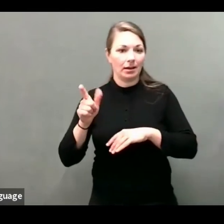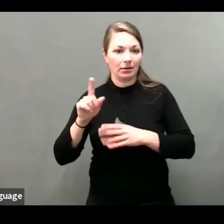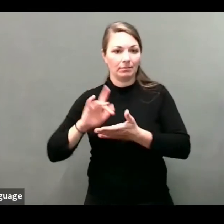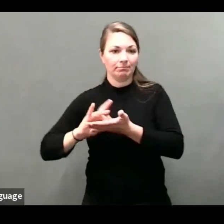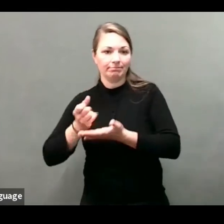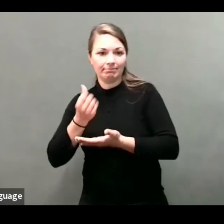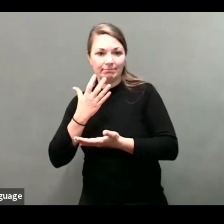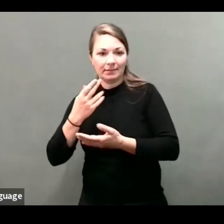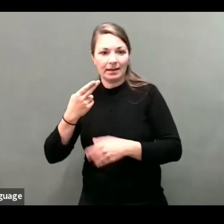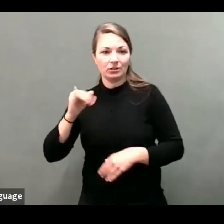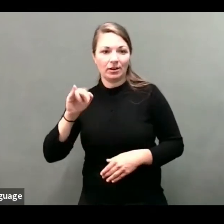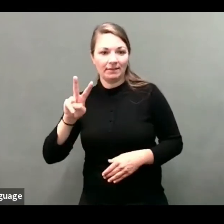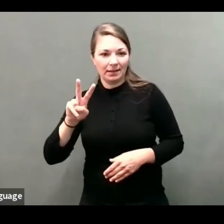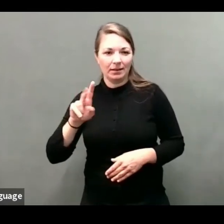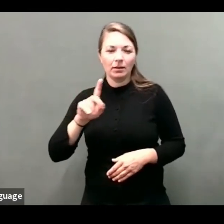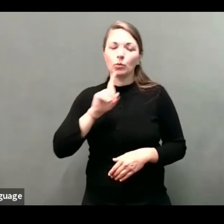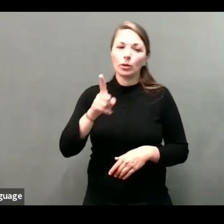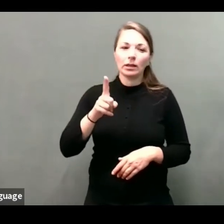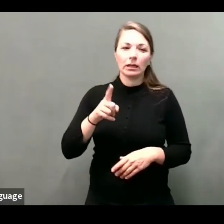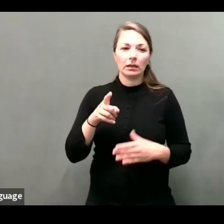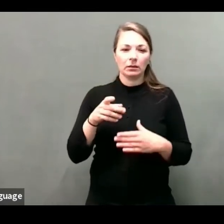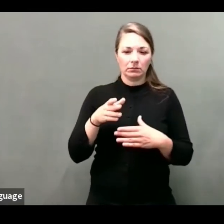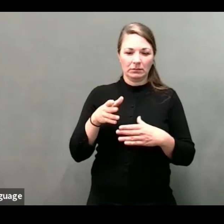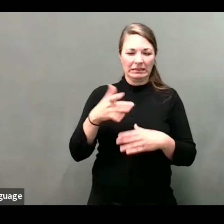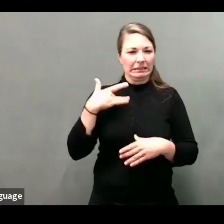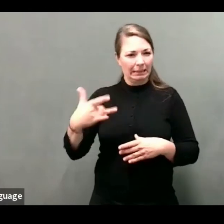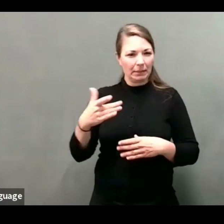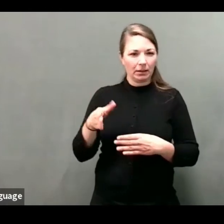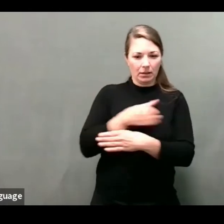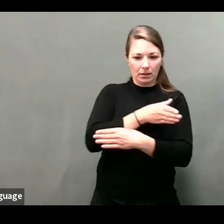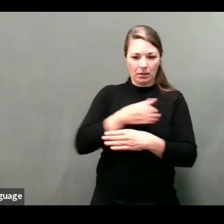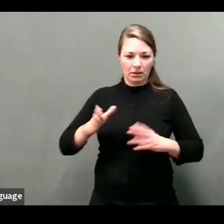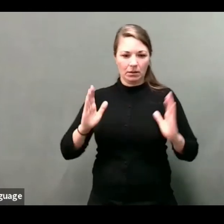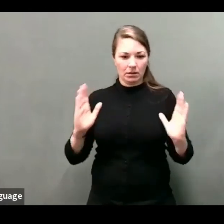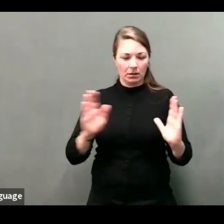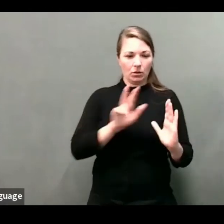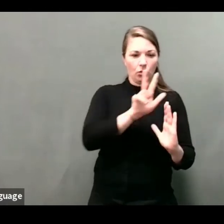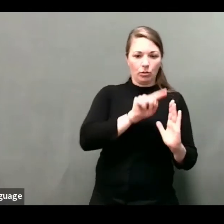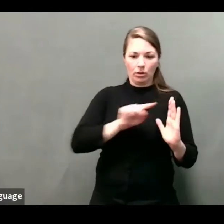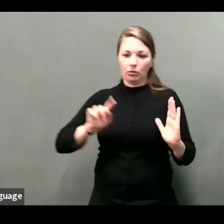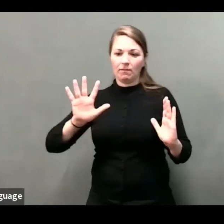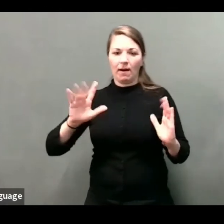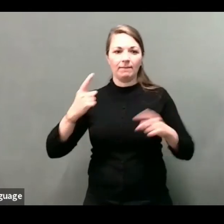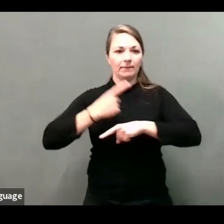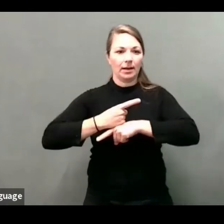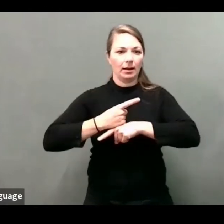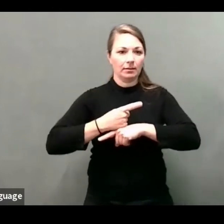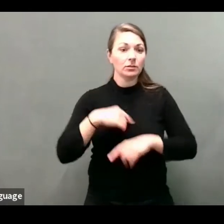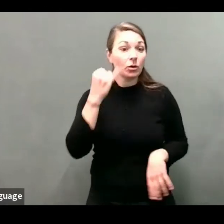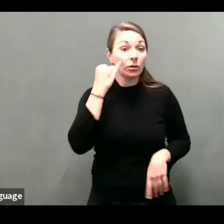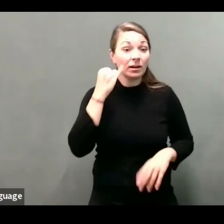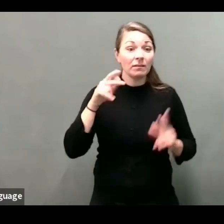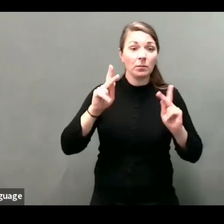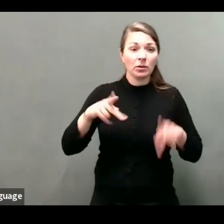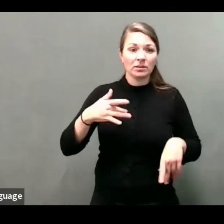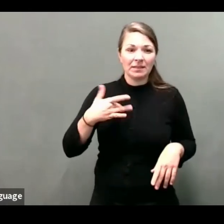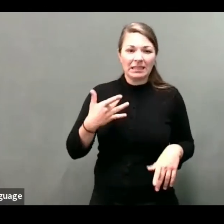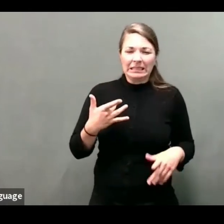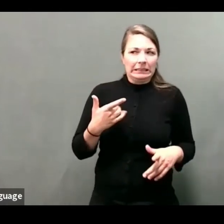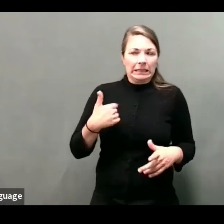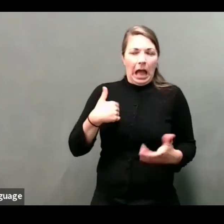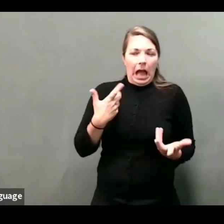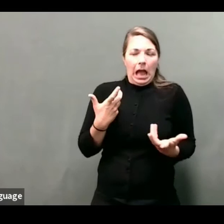most of these. So again, if the patient really is just worried about, hey, I don't want to get pregnant, if that's an option for